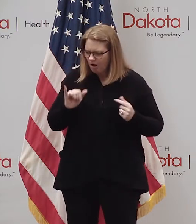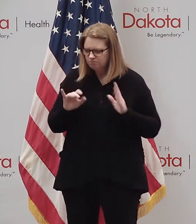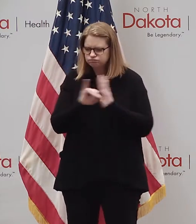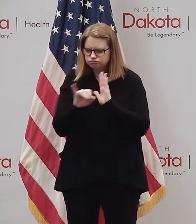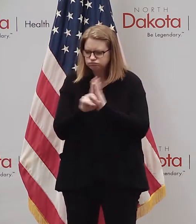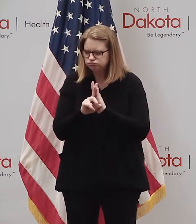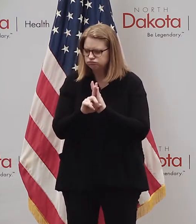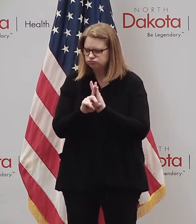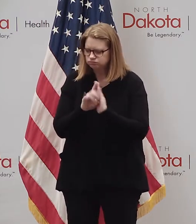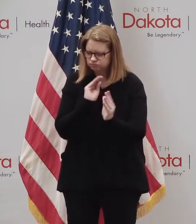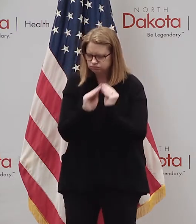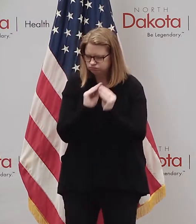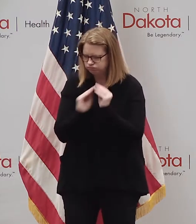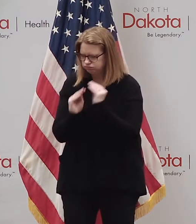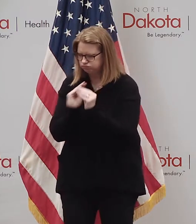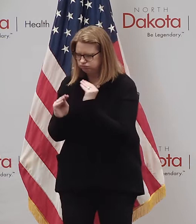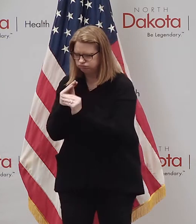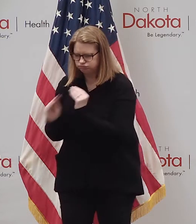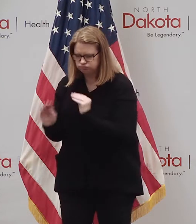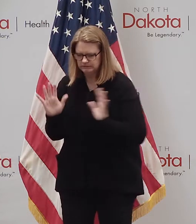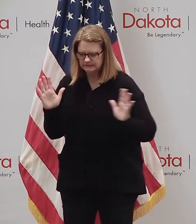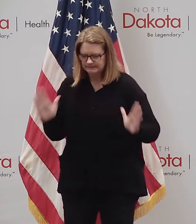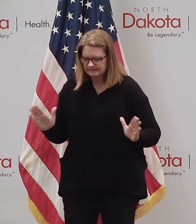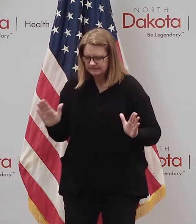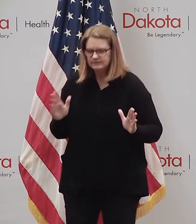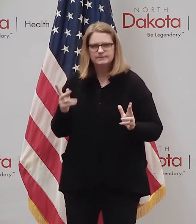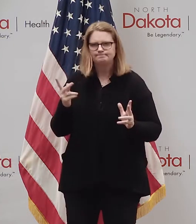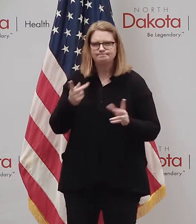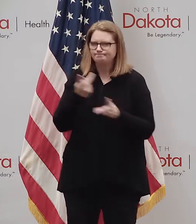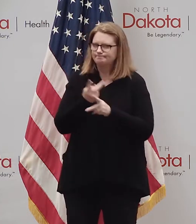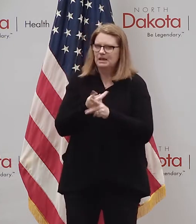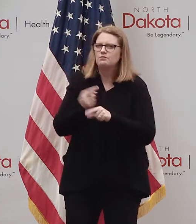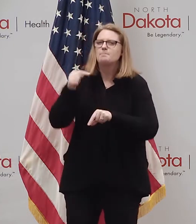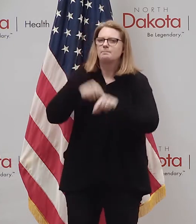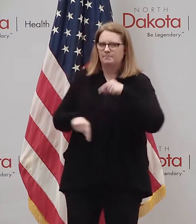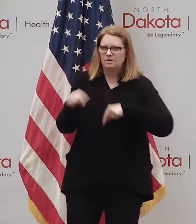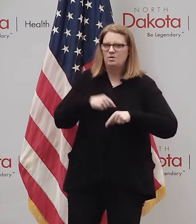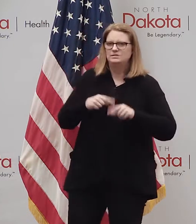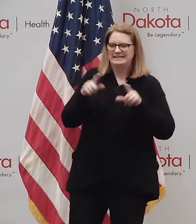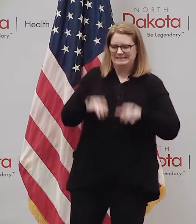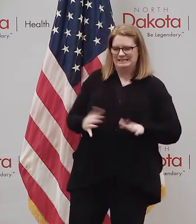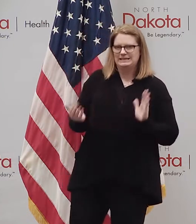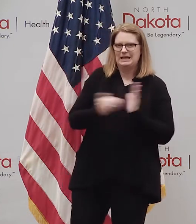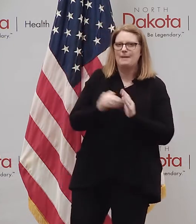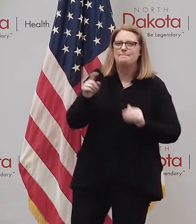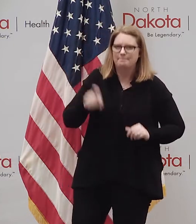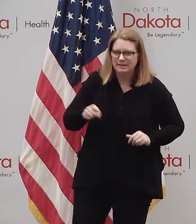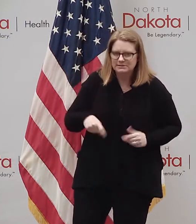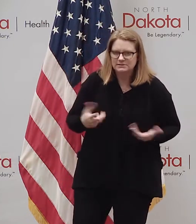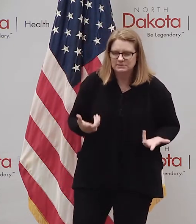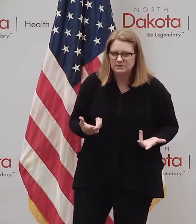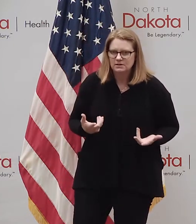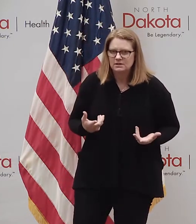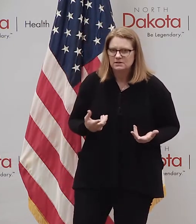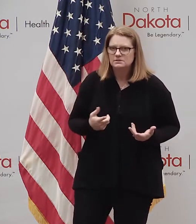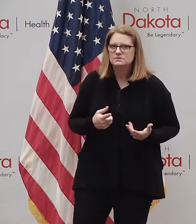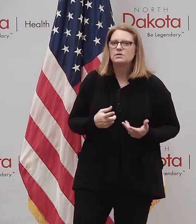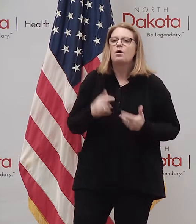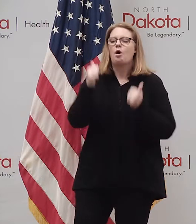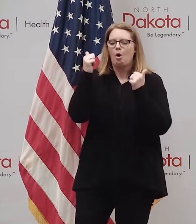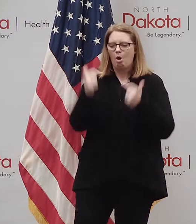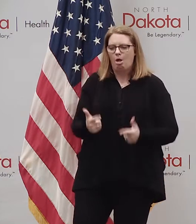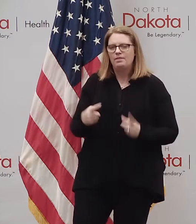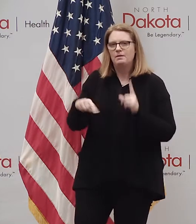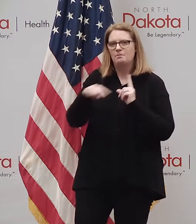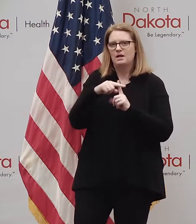they made the correct decision to err on the side of caution and retest those samples. And so out of this abundance of caution, all the